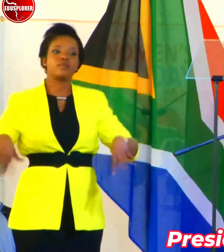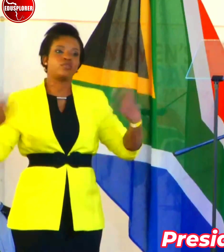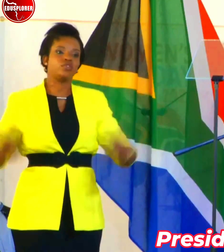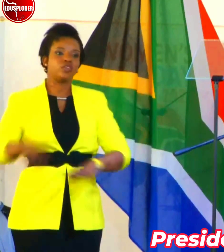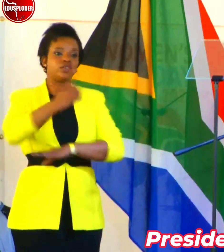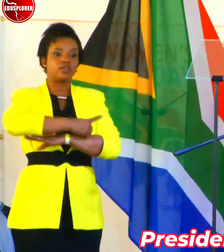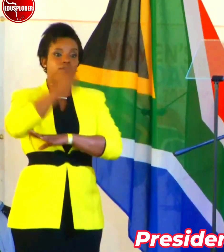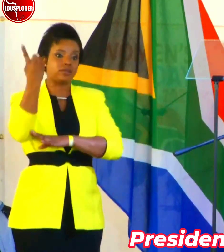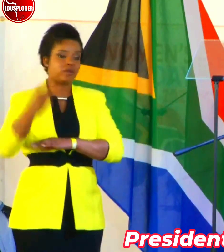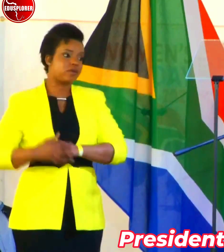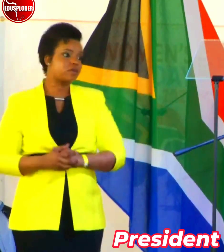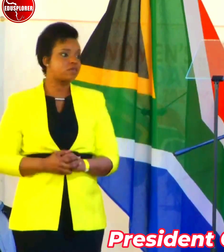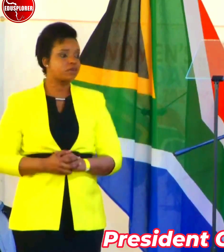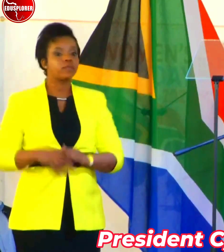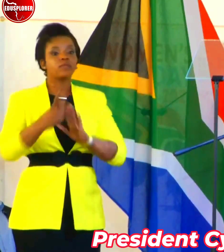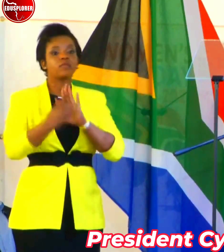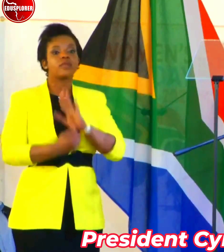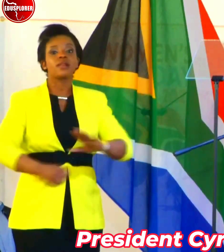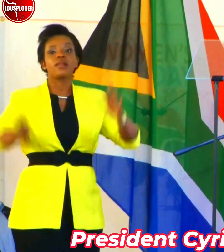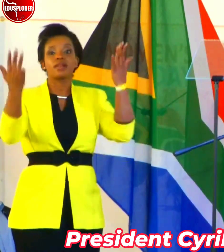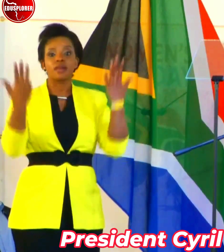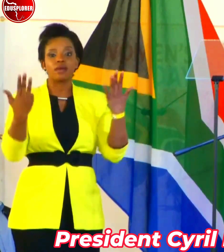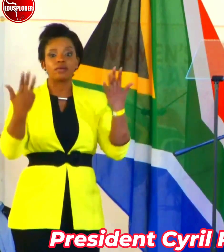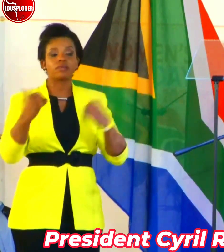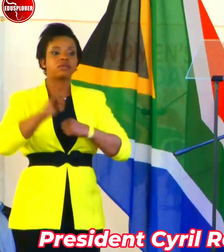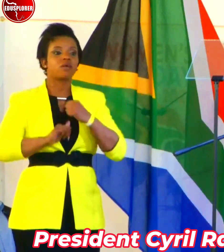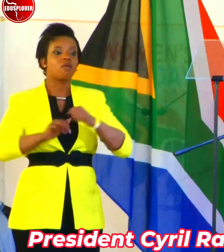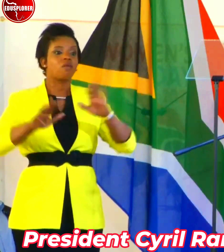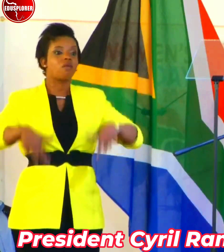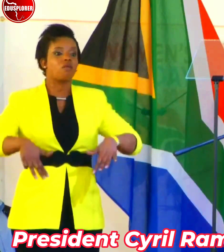the 9th of August, Women's Day.